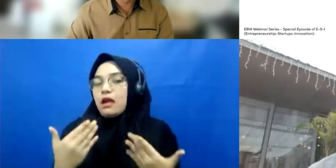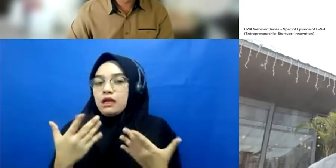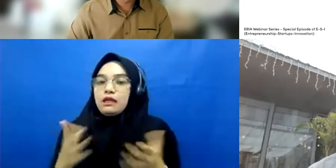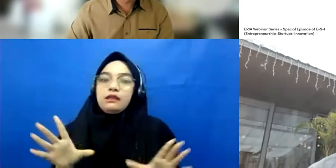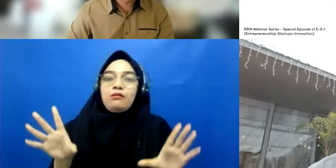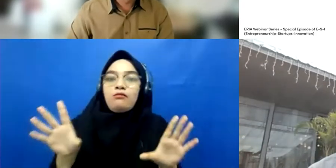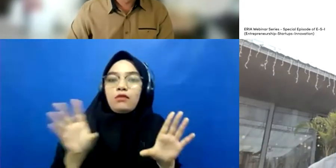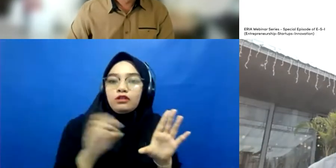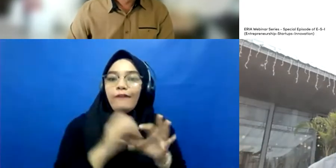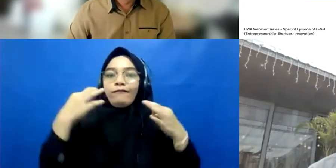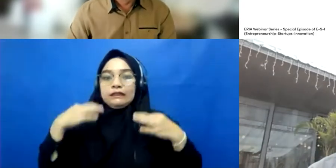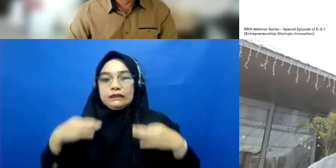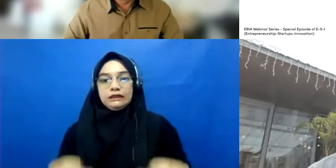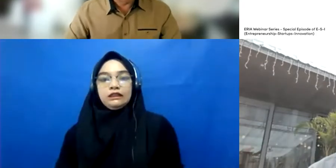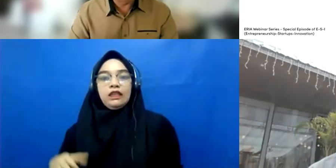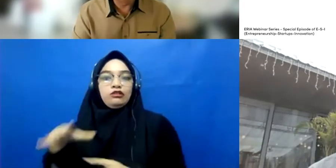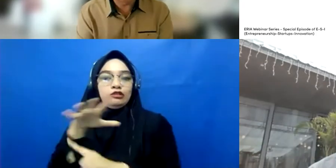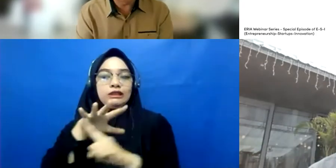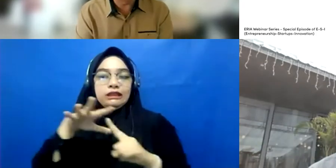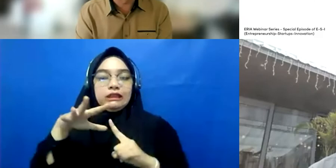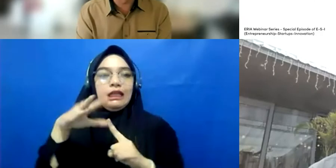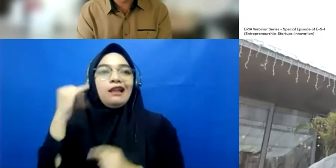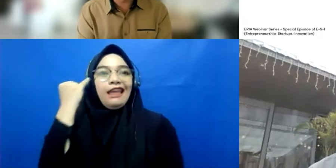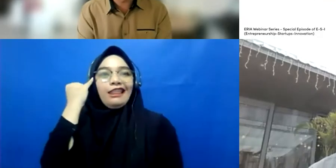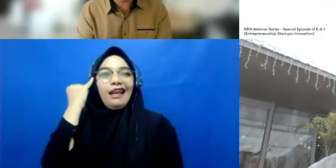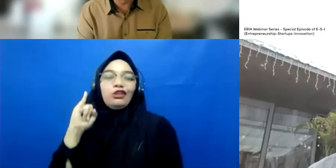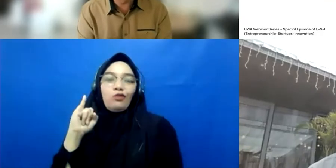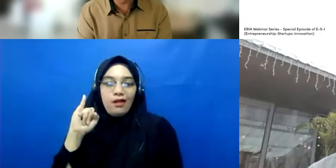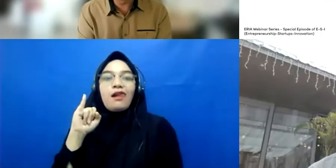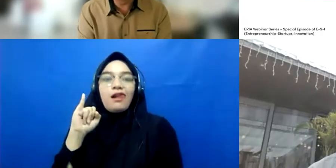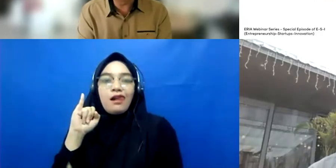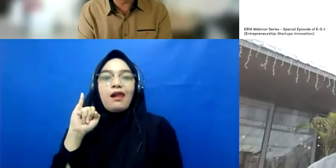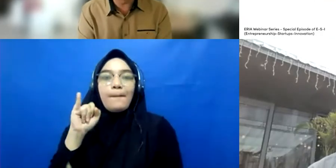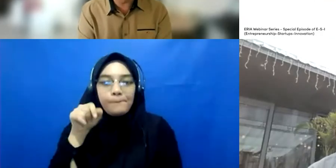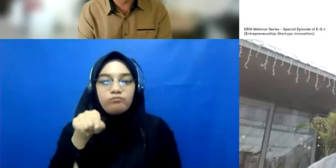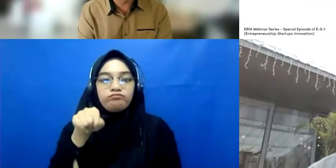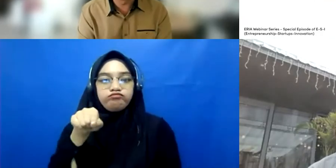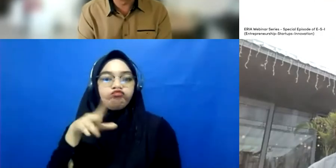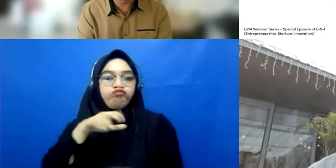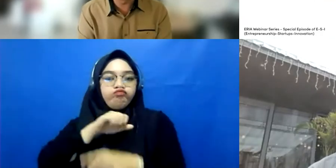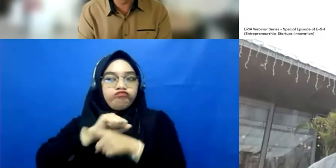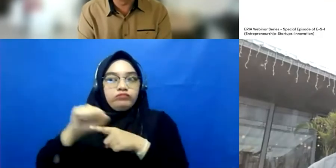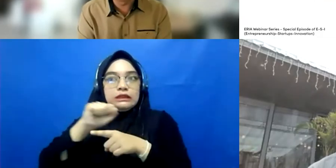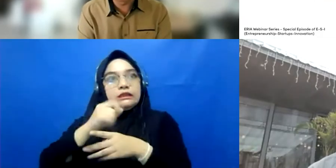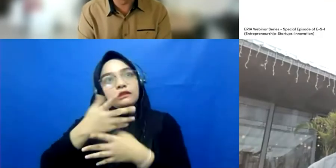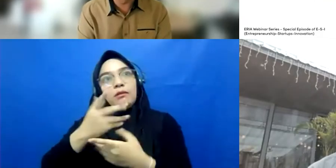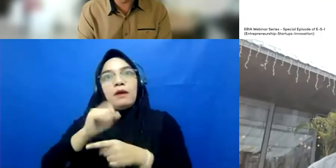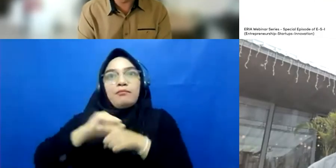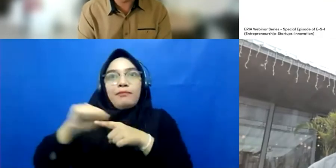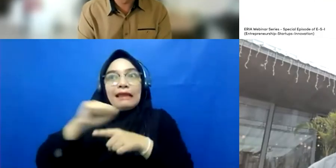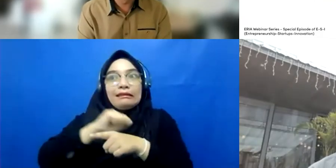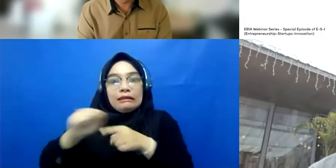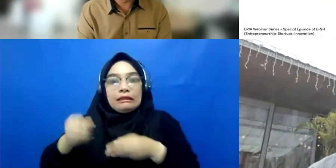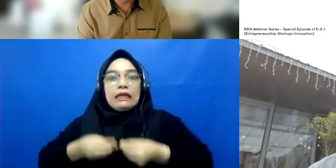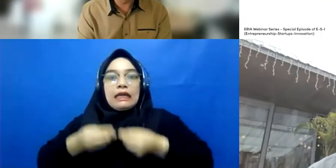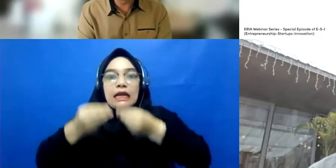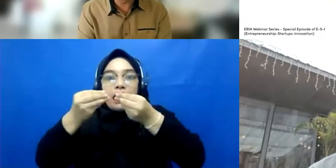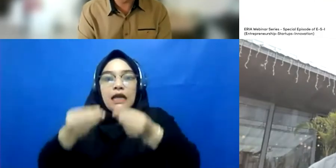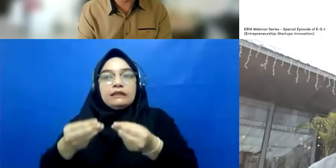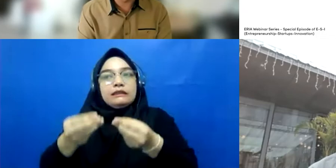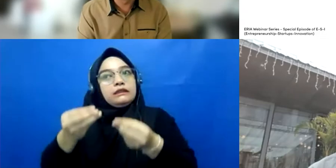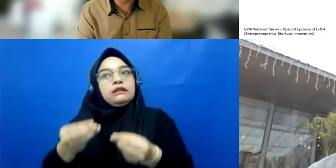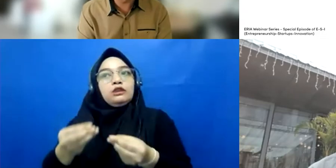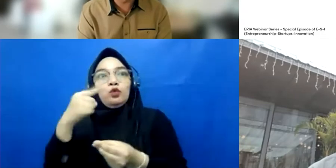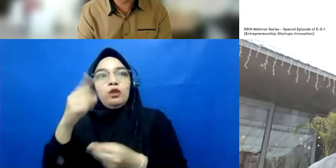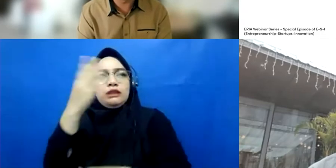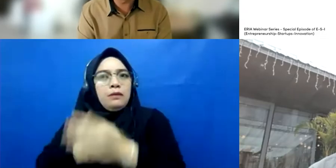intellectual. They have trained and placed over 2,000 persons with disabilities and